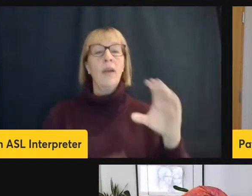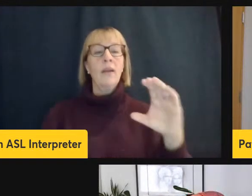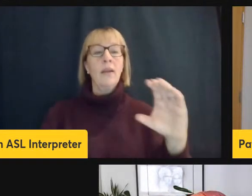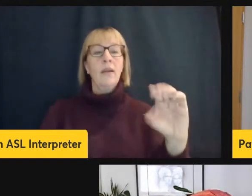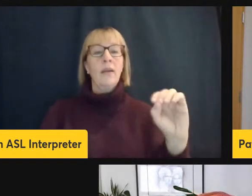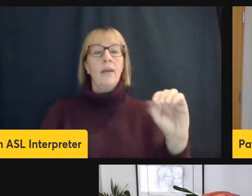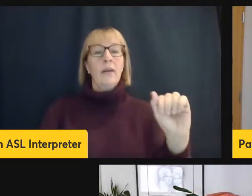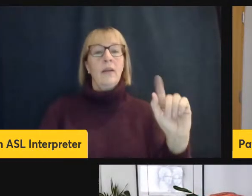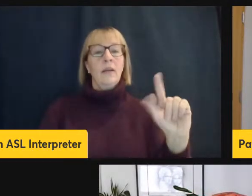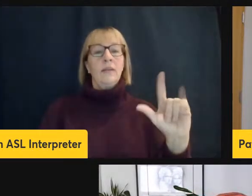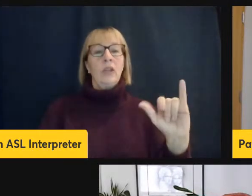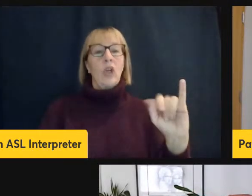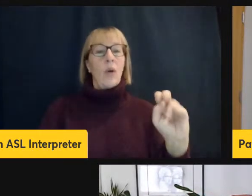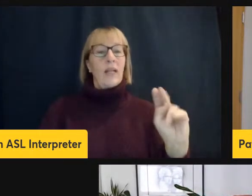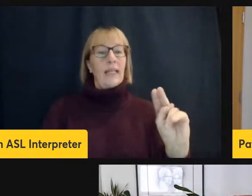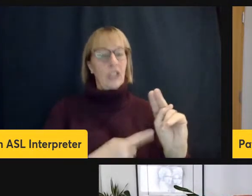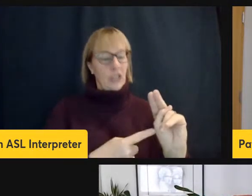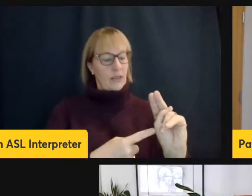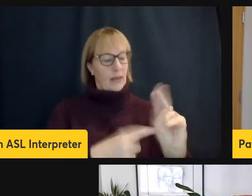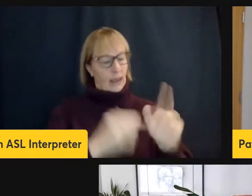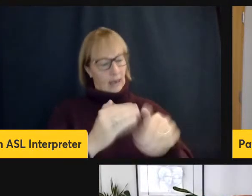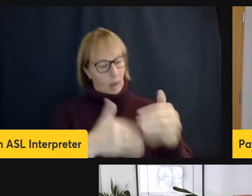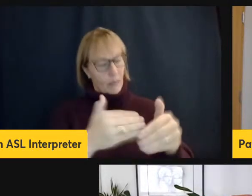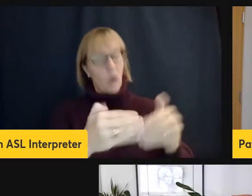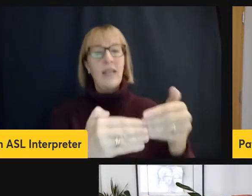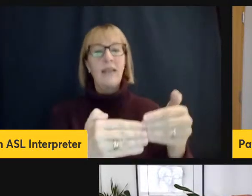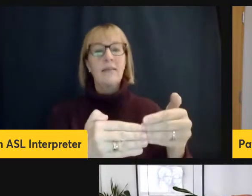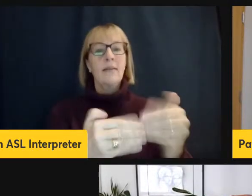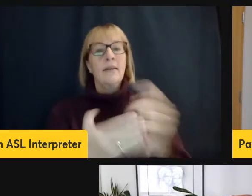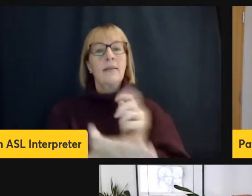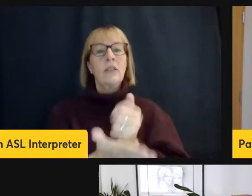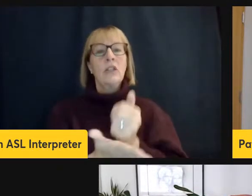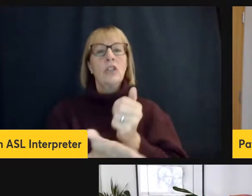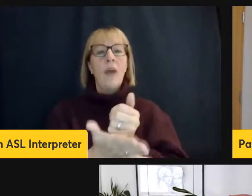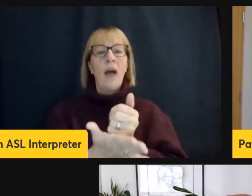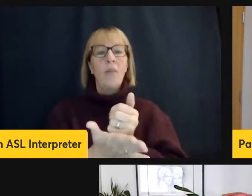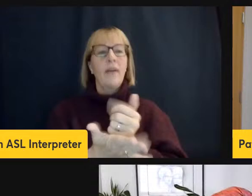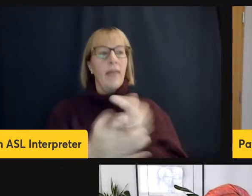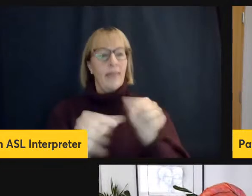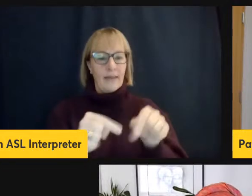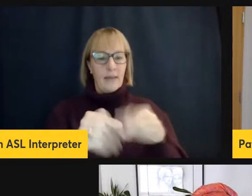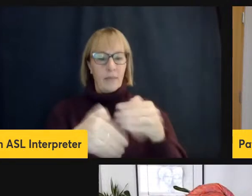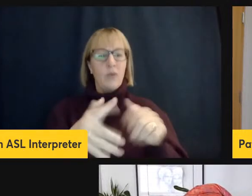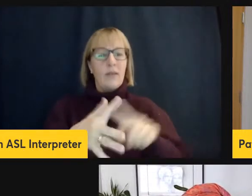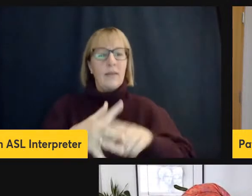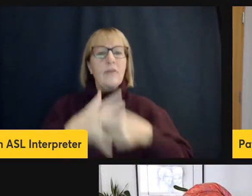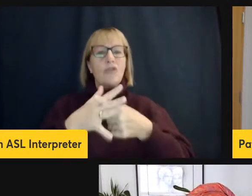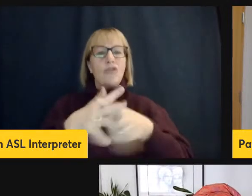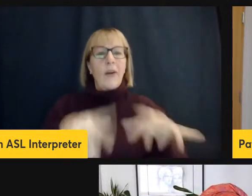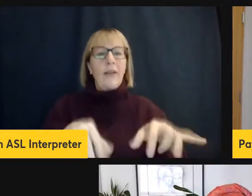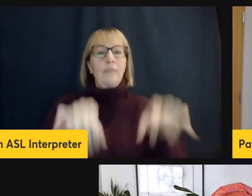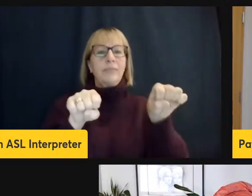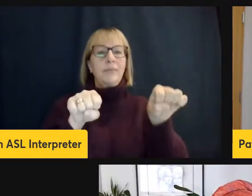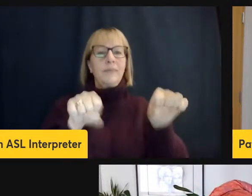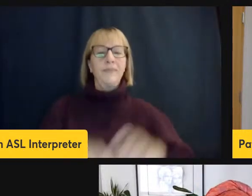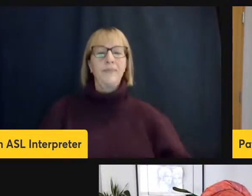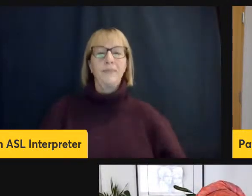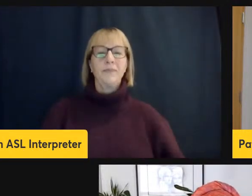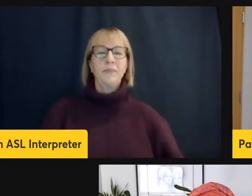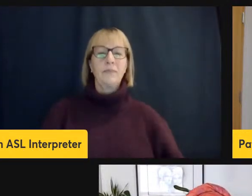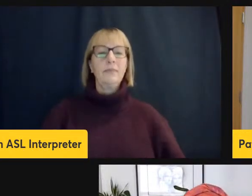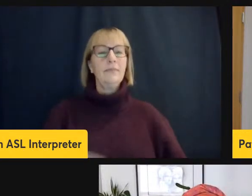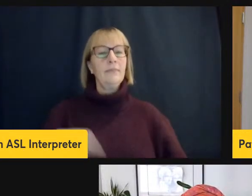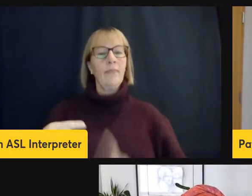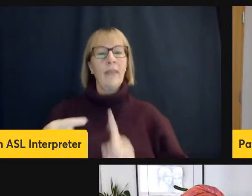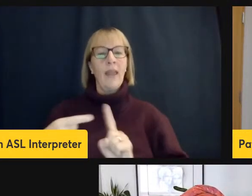a process to focus to help de-adoption happen? Number 1, we have a long